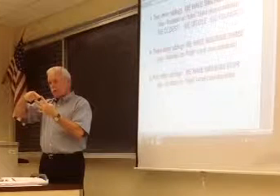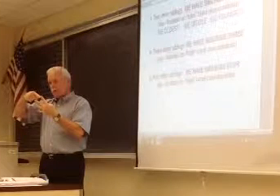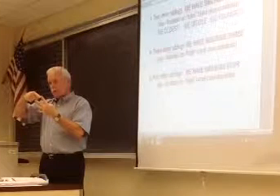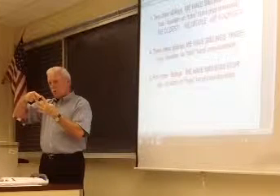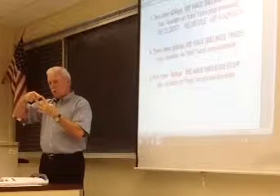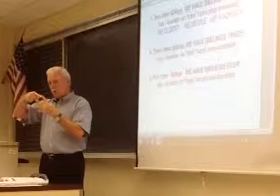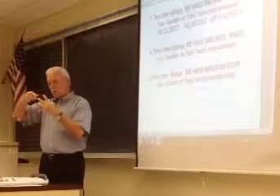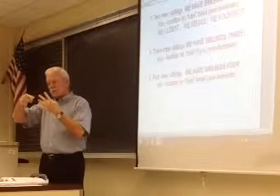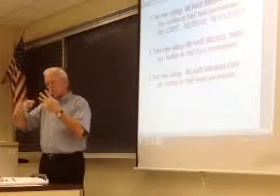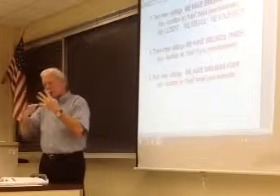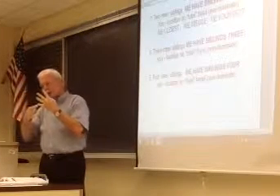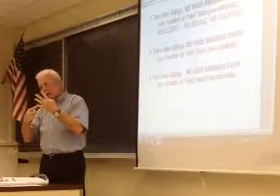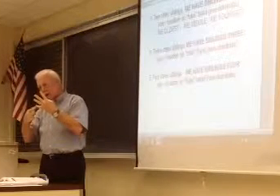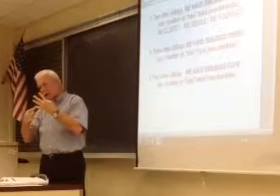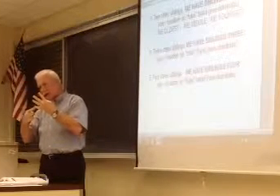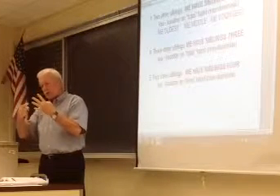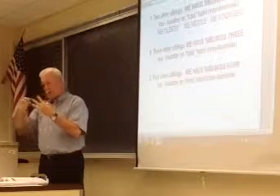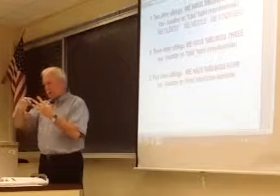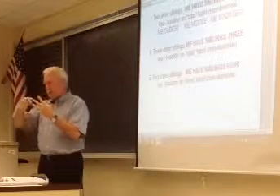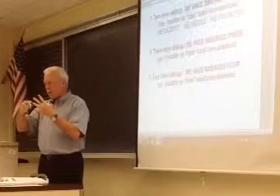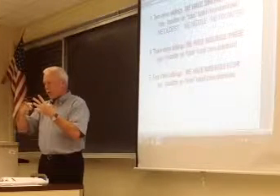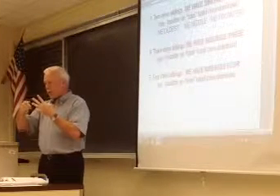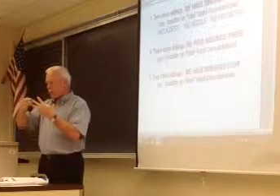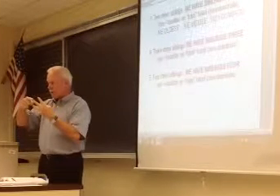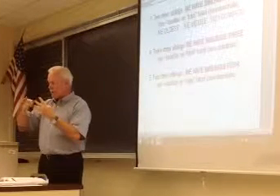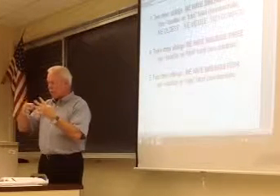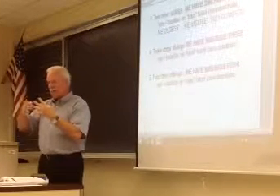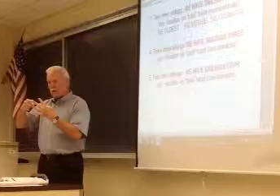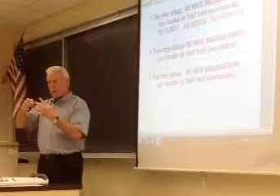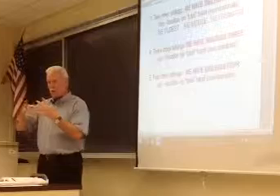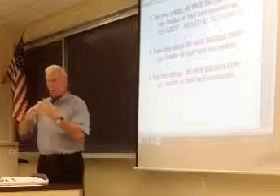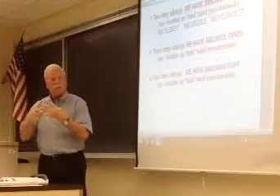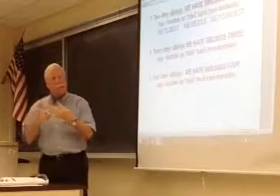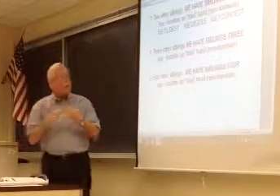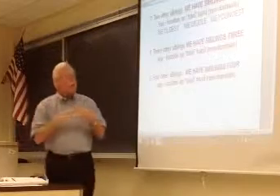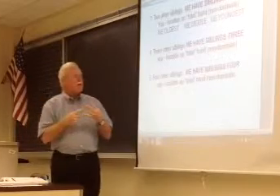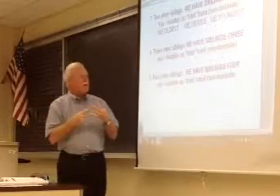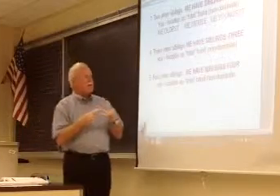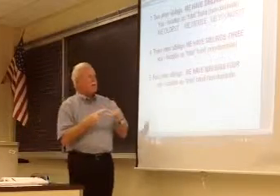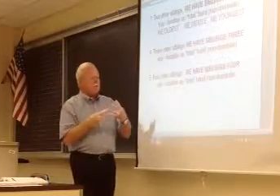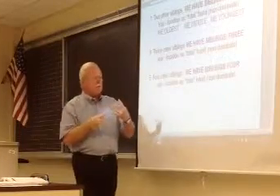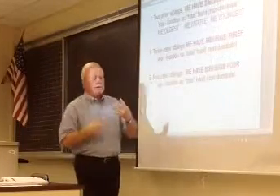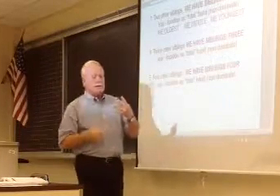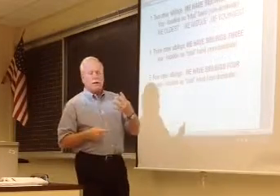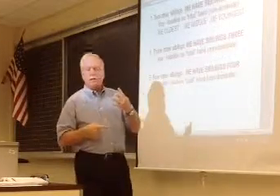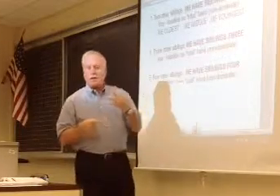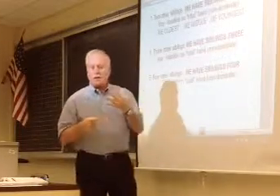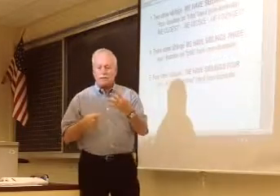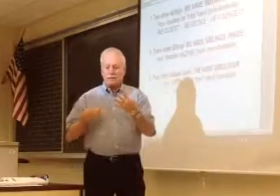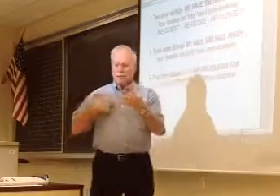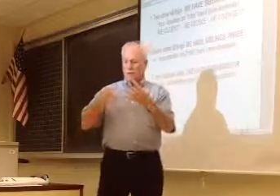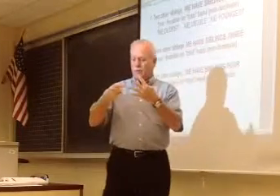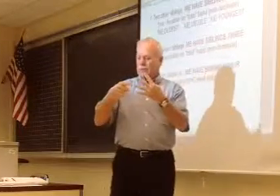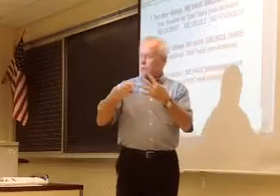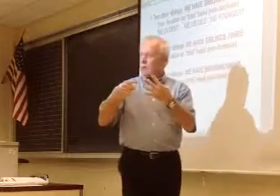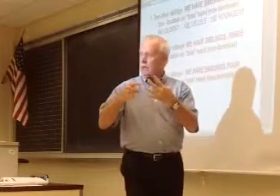the oldest, or the youngest, or one of the middle kids, And if I want to give details, I could say, well, that one's